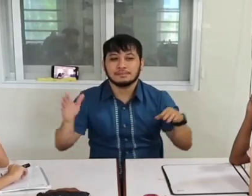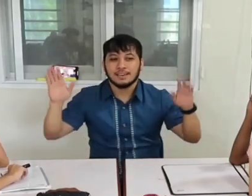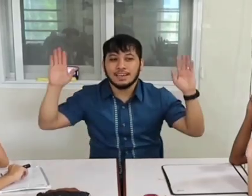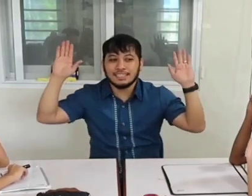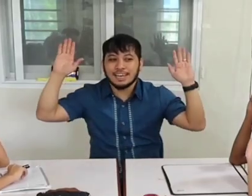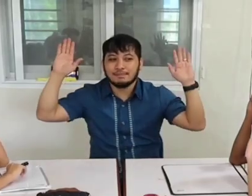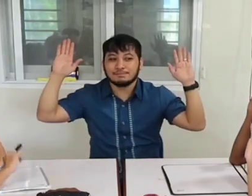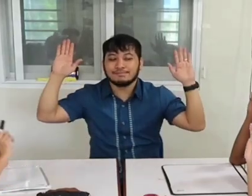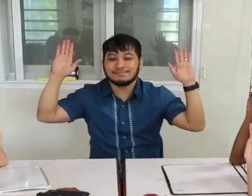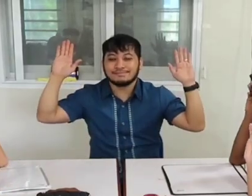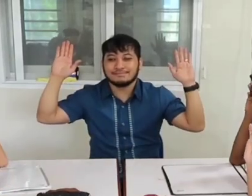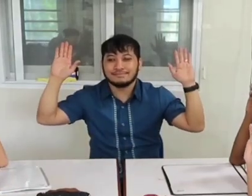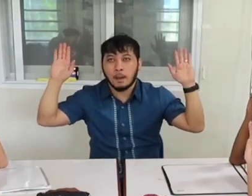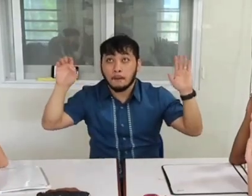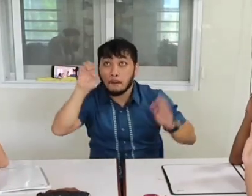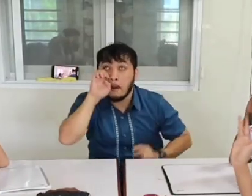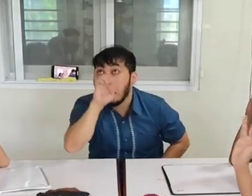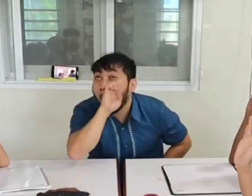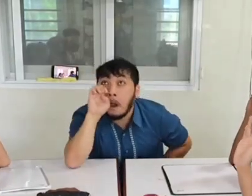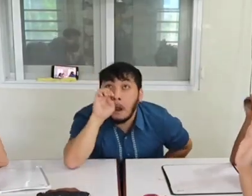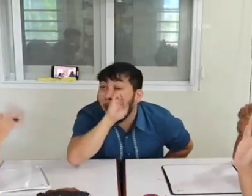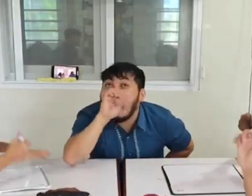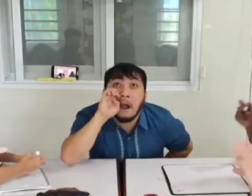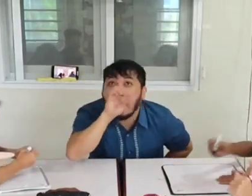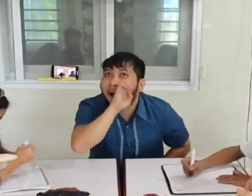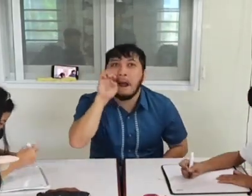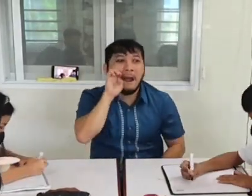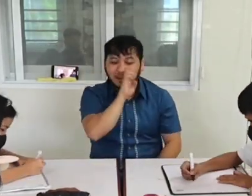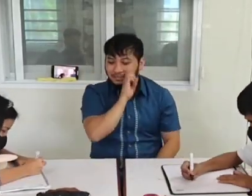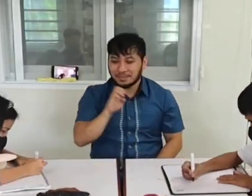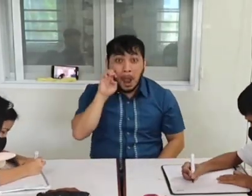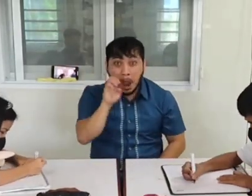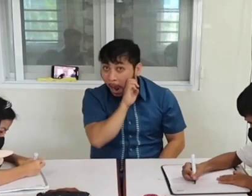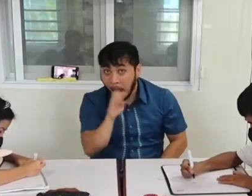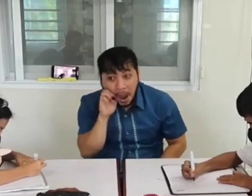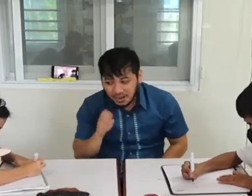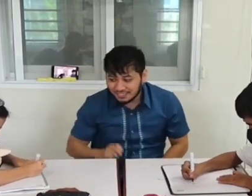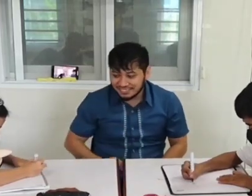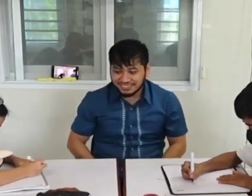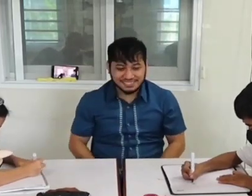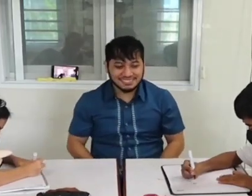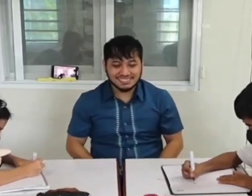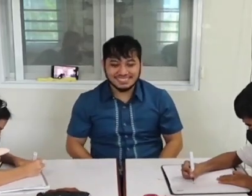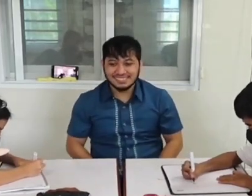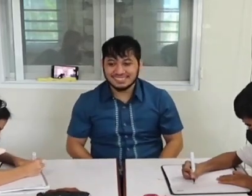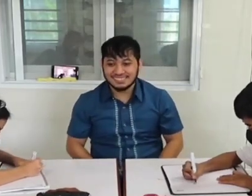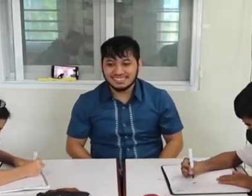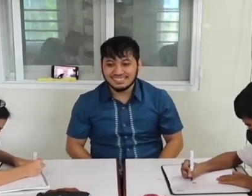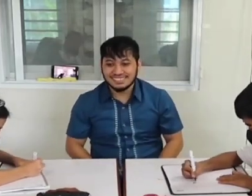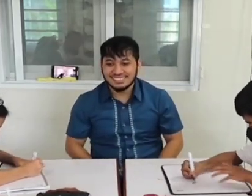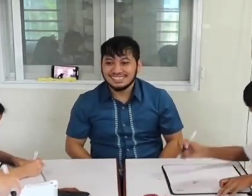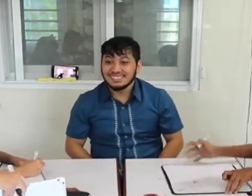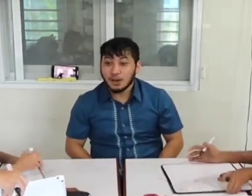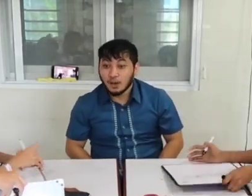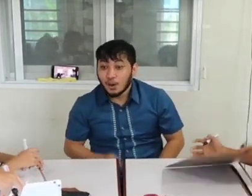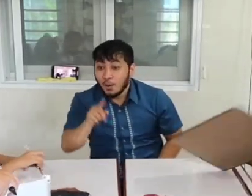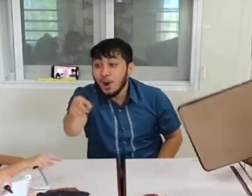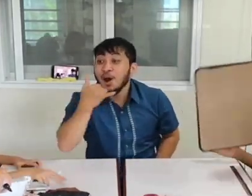Hands up. up. Good.